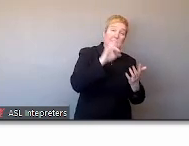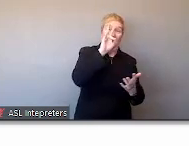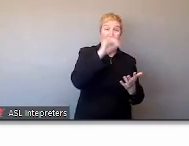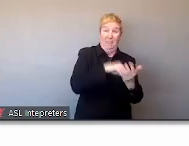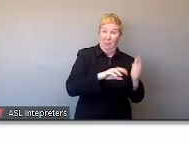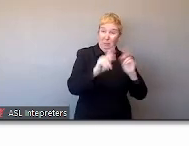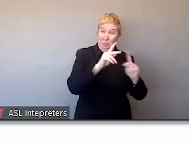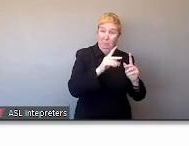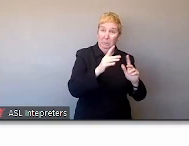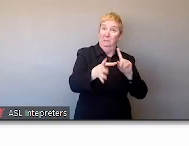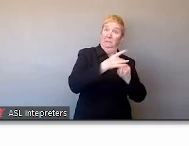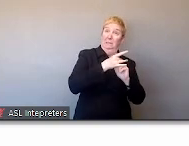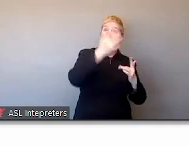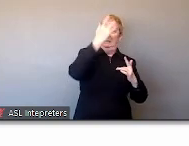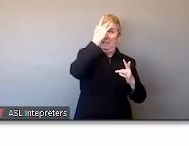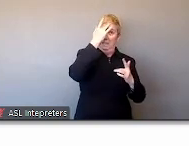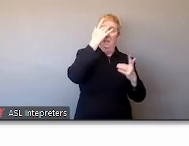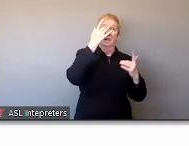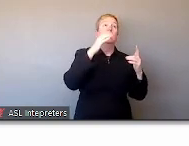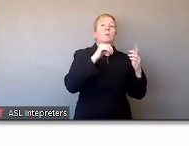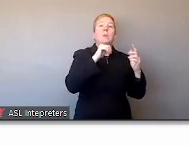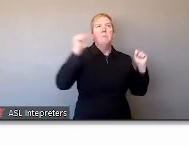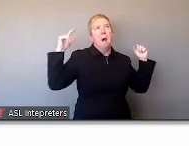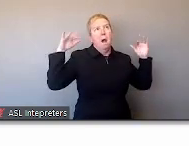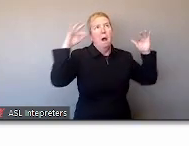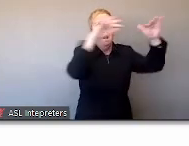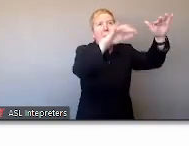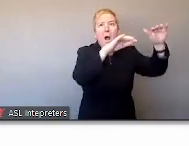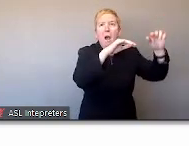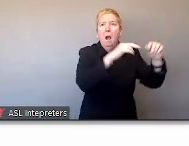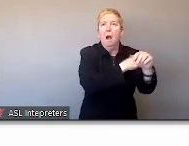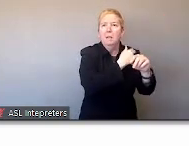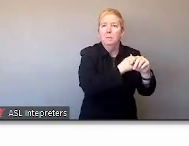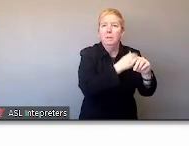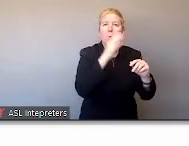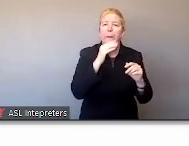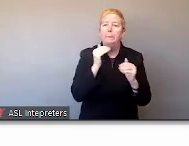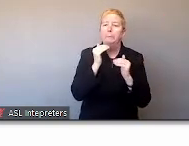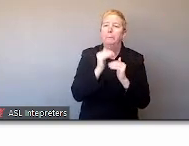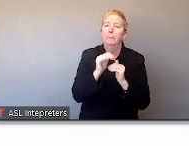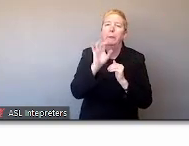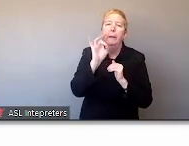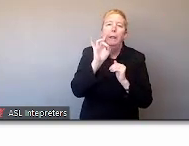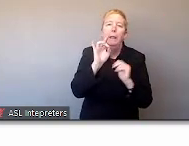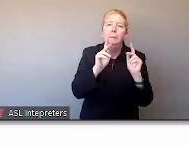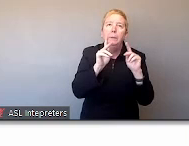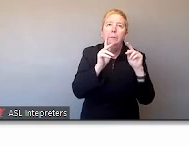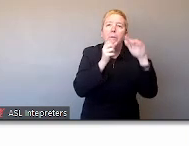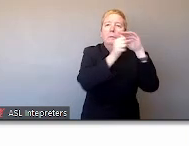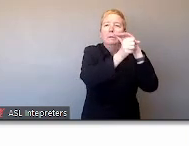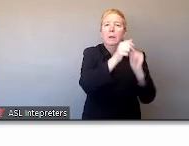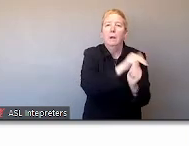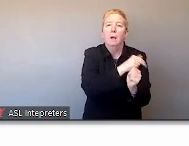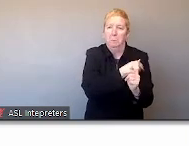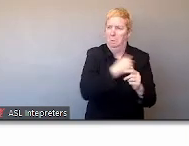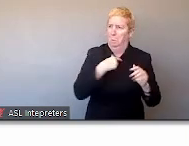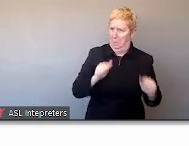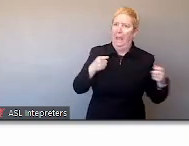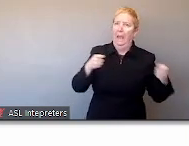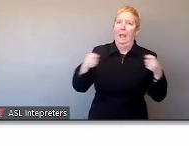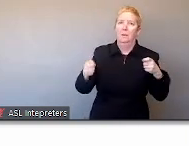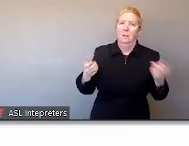hospitalizations and overwhelming our system again, we'd only have 80. And we'd be able to handle that very, very easily. So